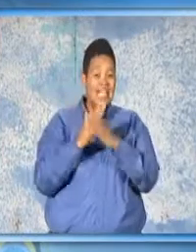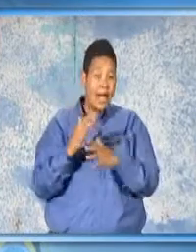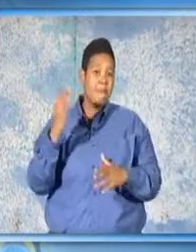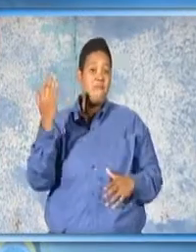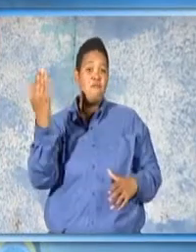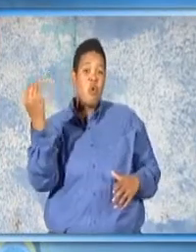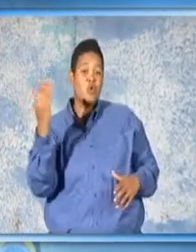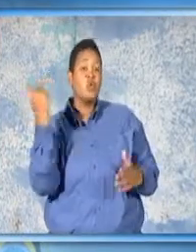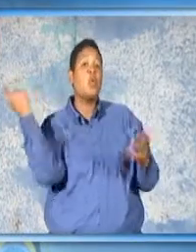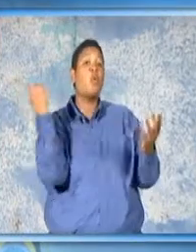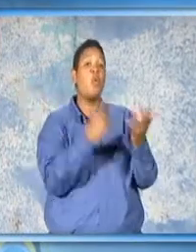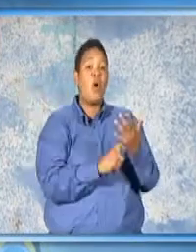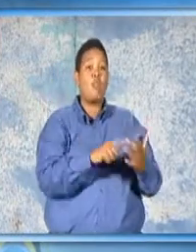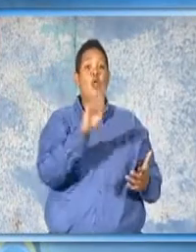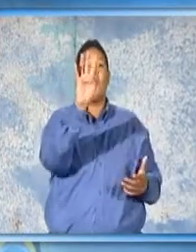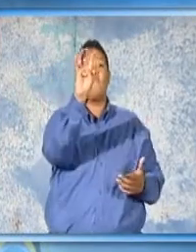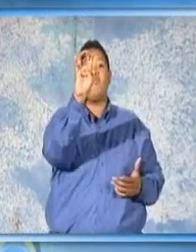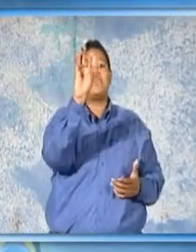is